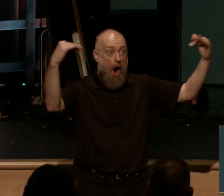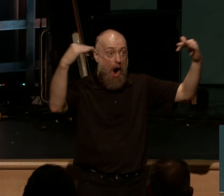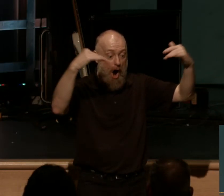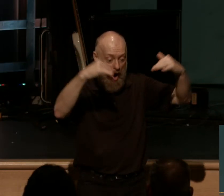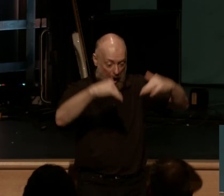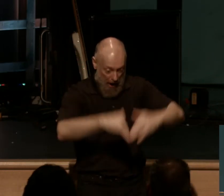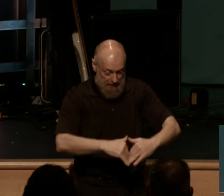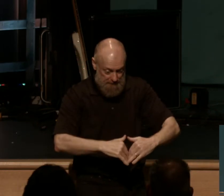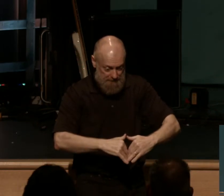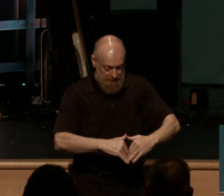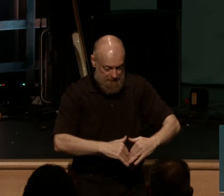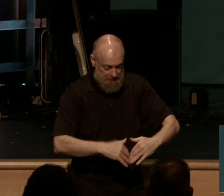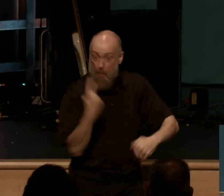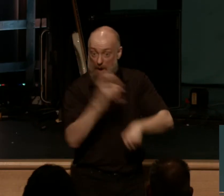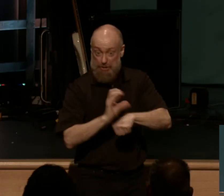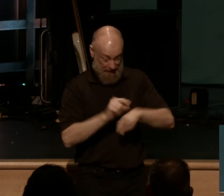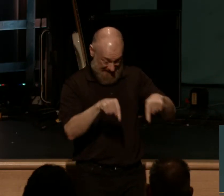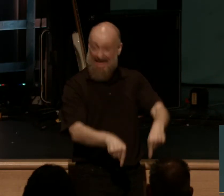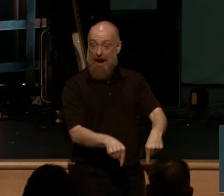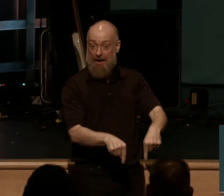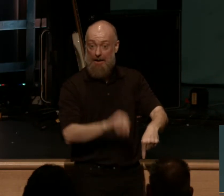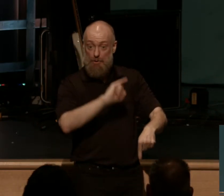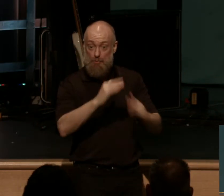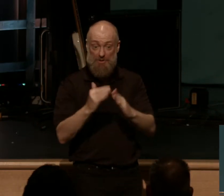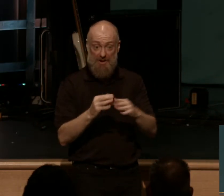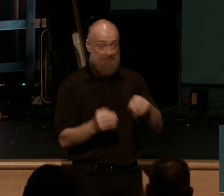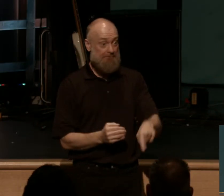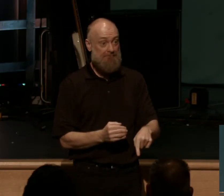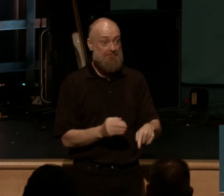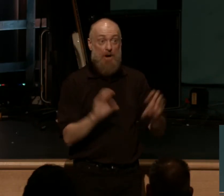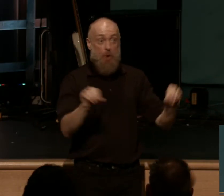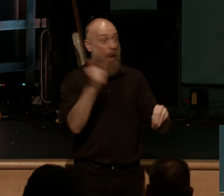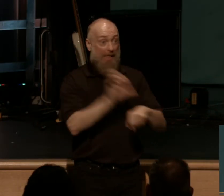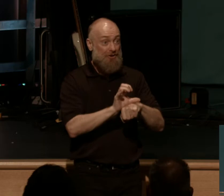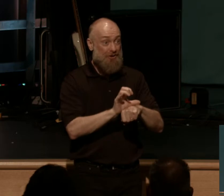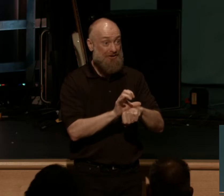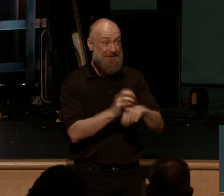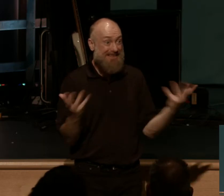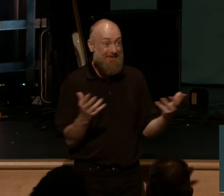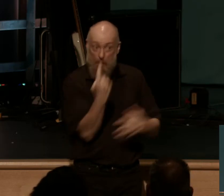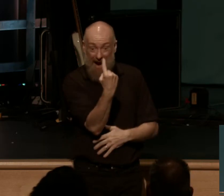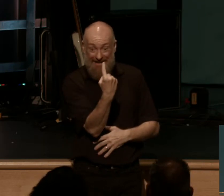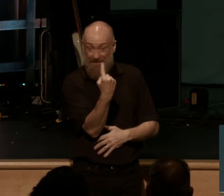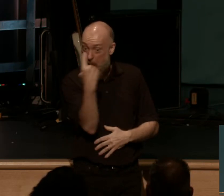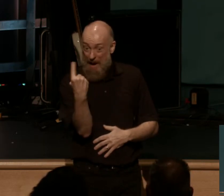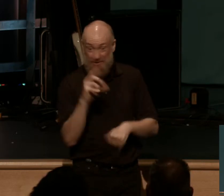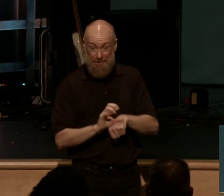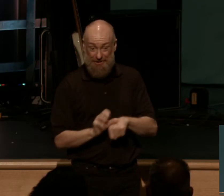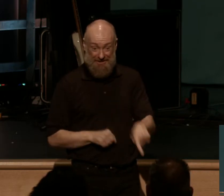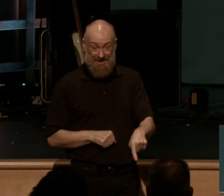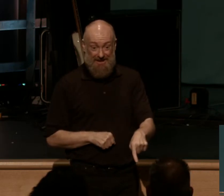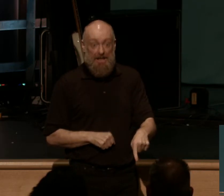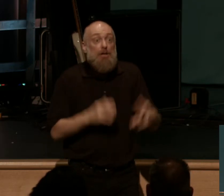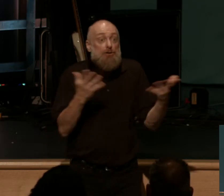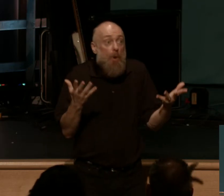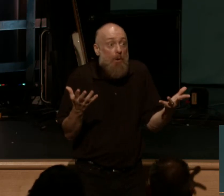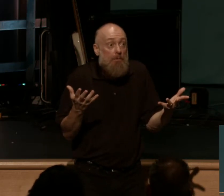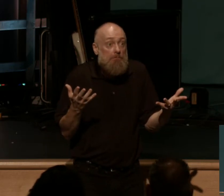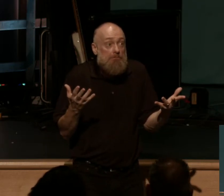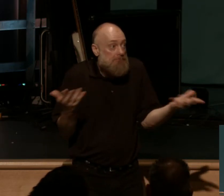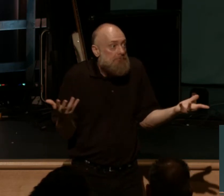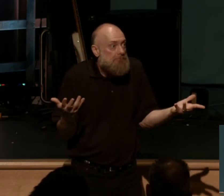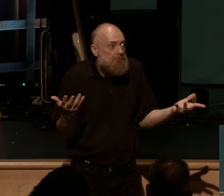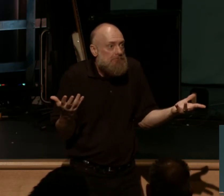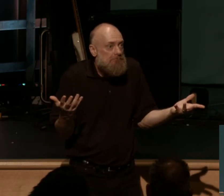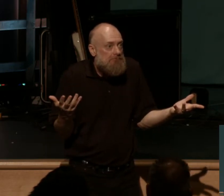So there's only one church at this point, and it's the church in Jerusalem. There's nowhere else to go to church at this point. You want to be built up and strengthened? So all of a sudden, you have